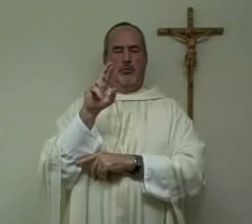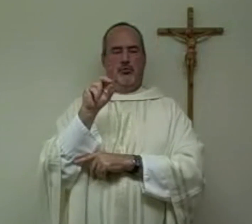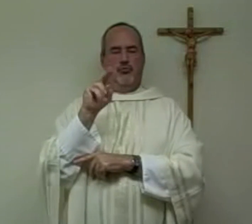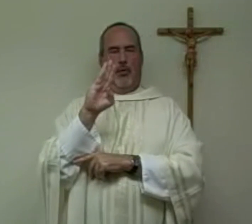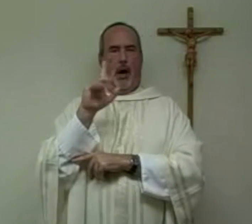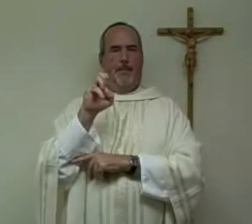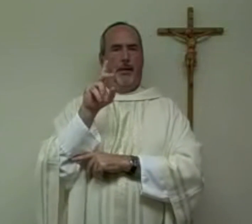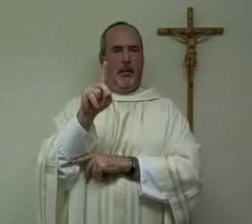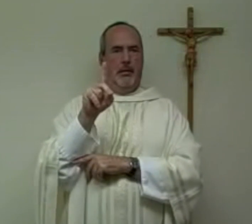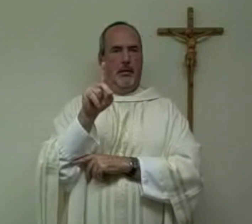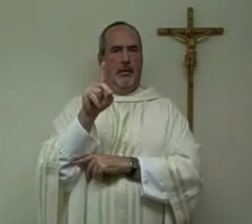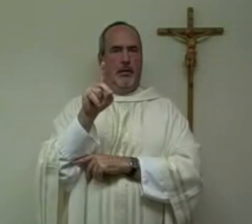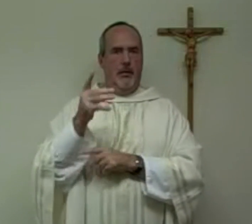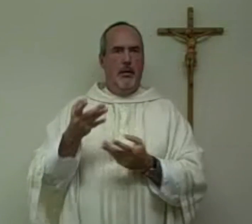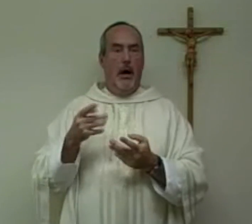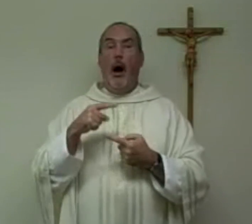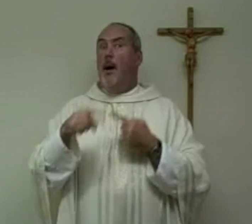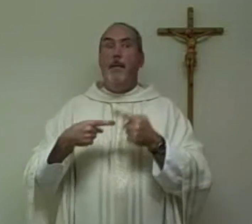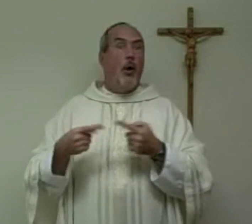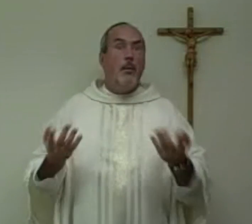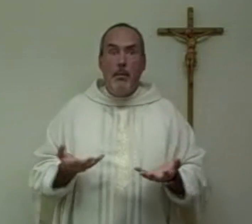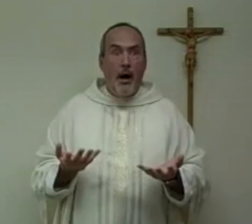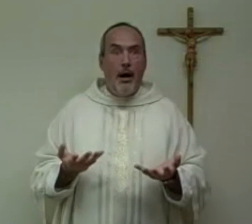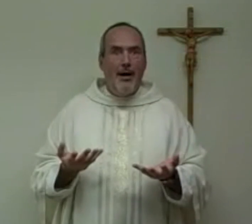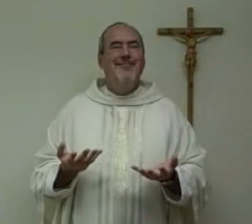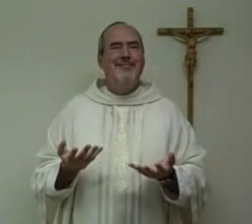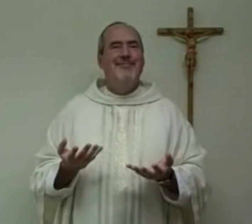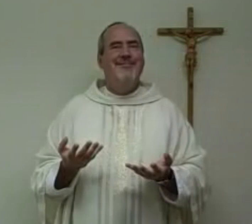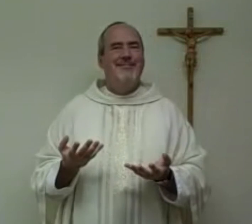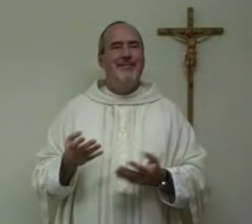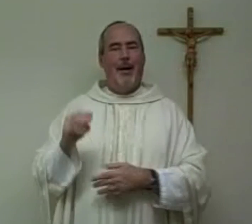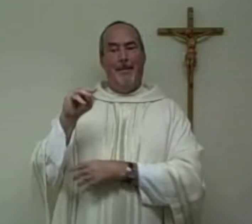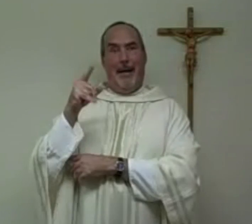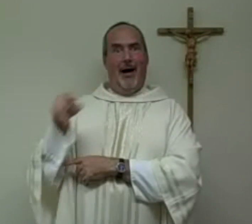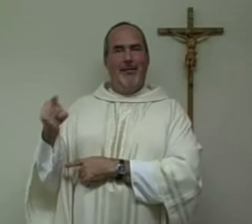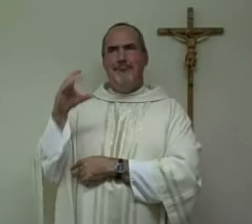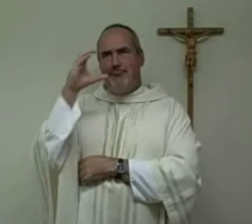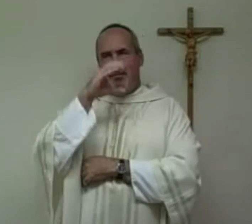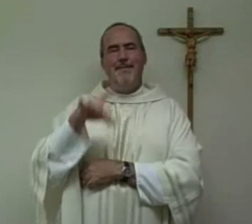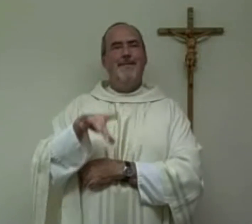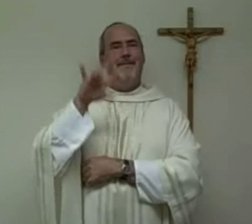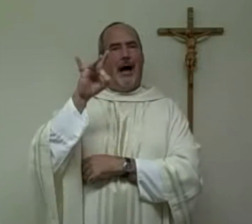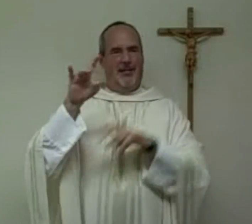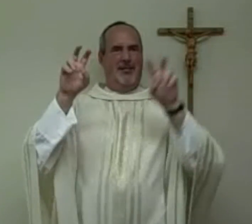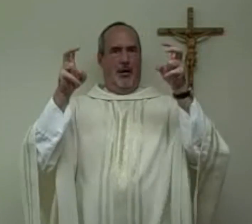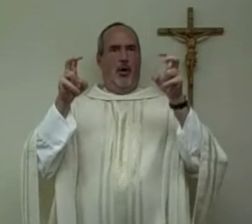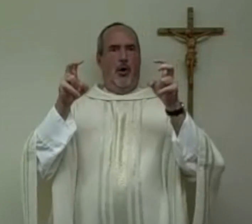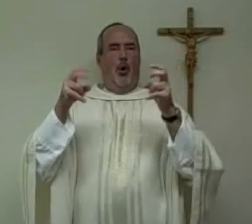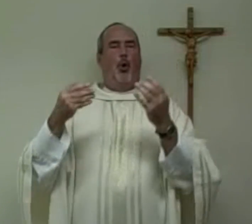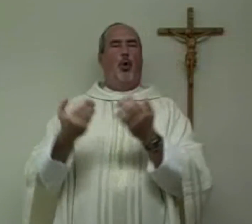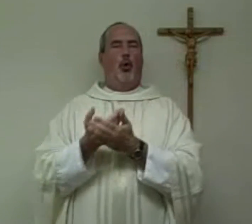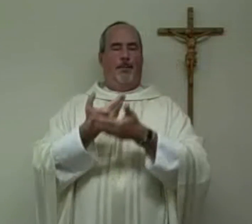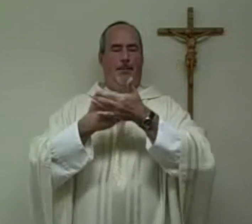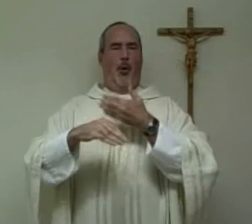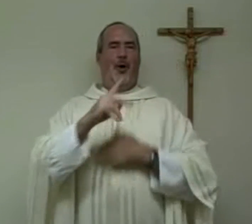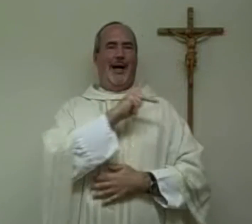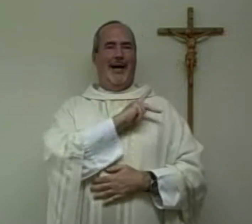was greatly troubled. What was he troubled about? Because the Magi had looked and found